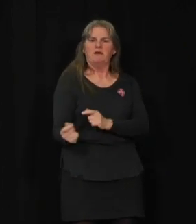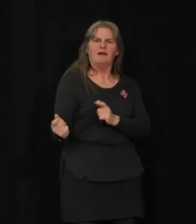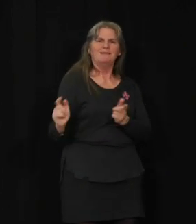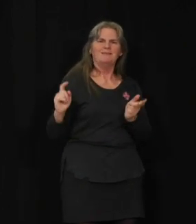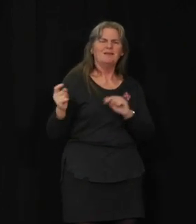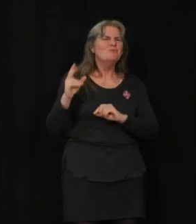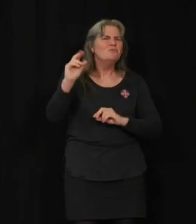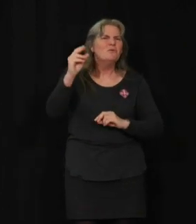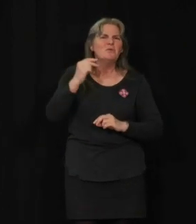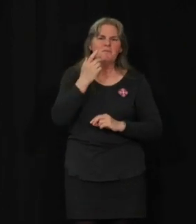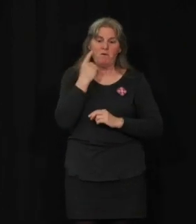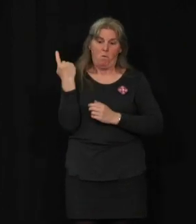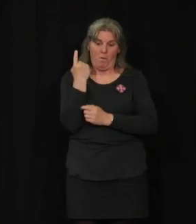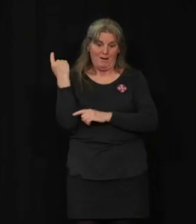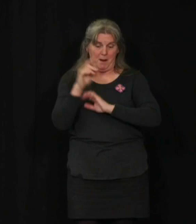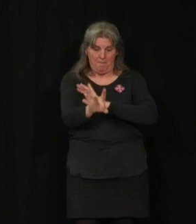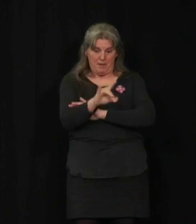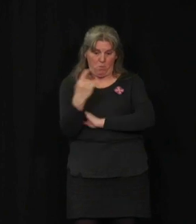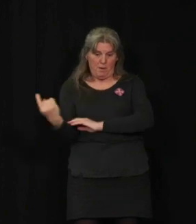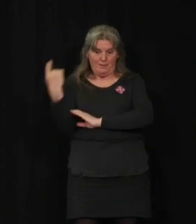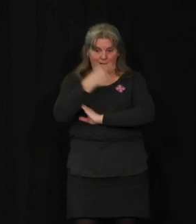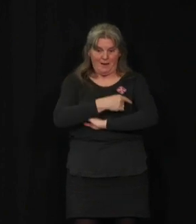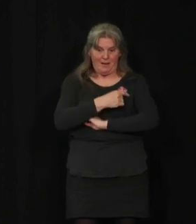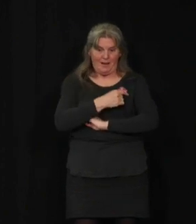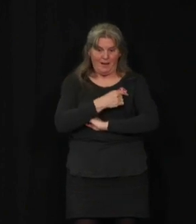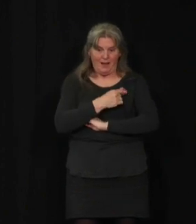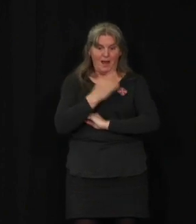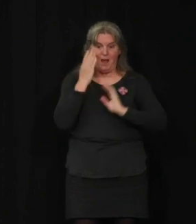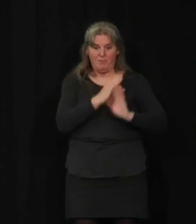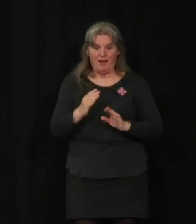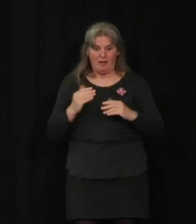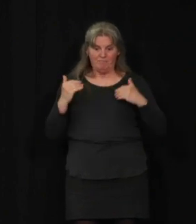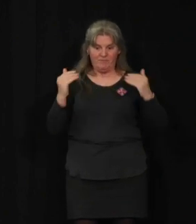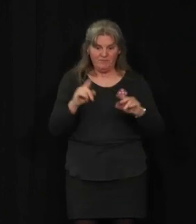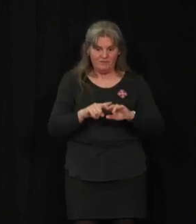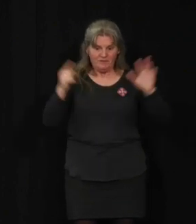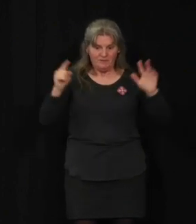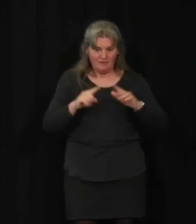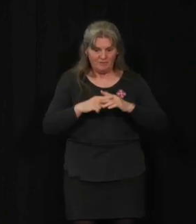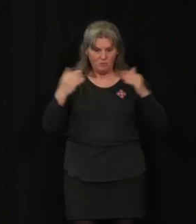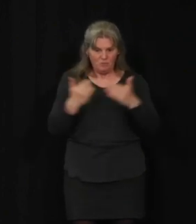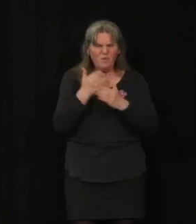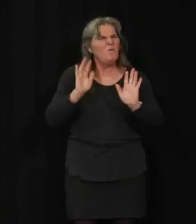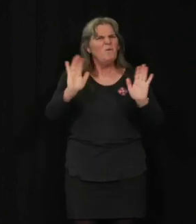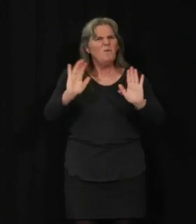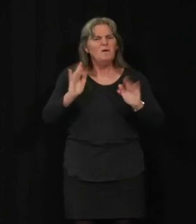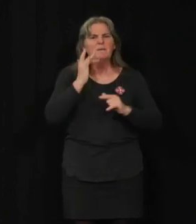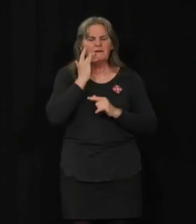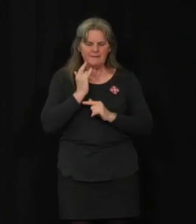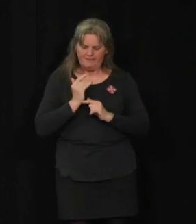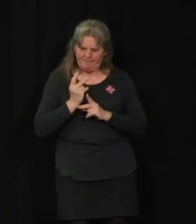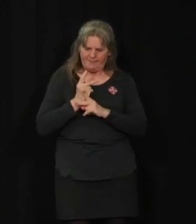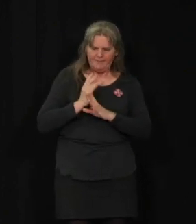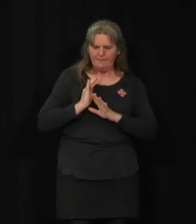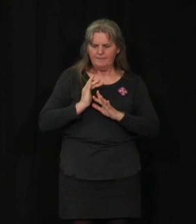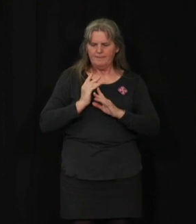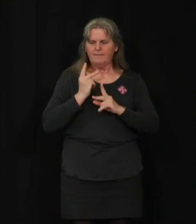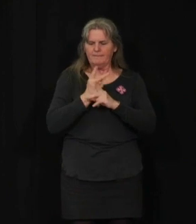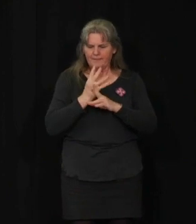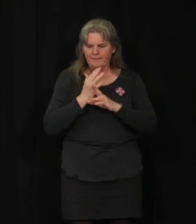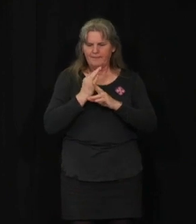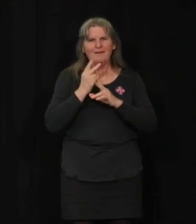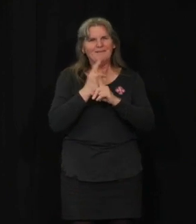away for a date that has come and gone. We want to make sure that folks know what our intentions are. One of the biggest things is